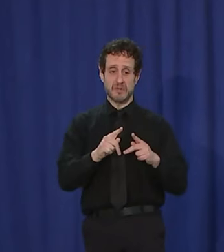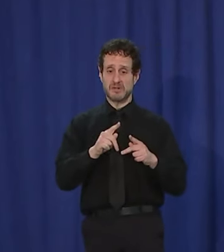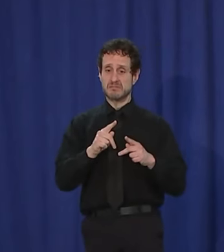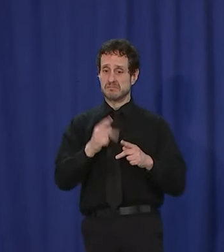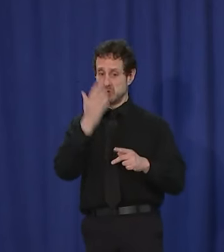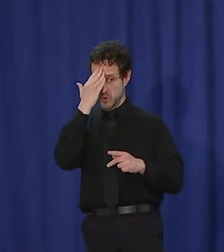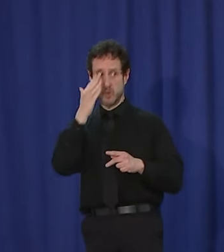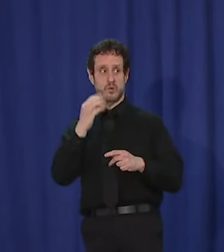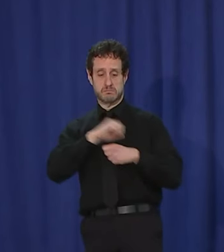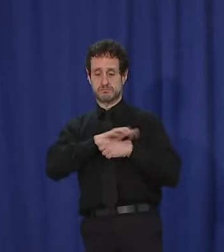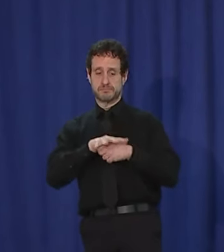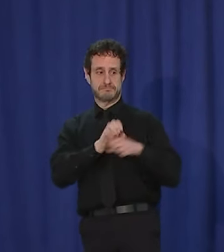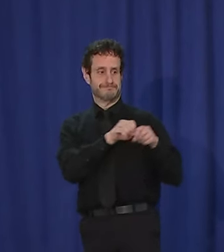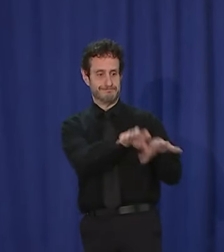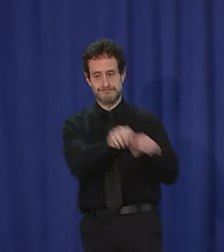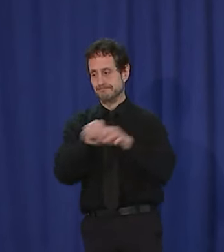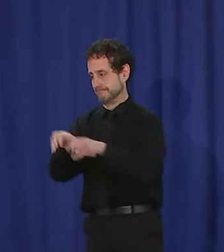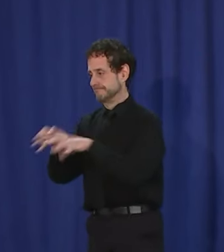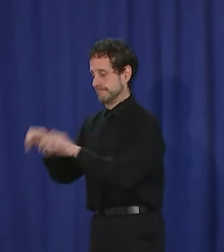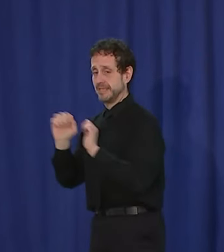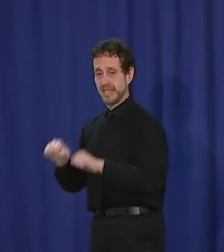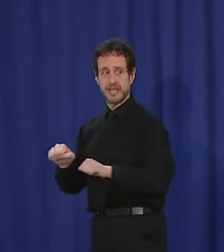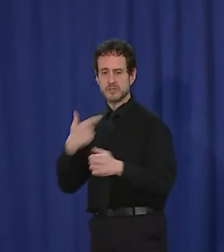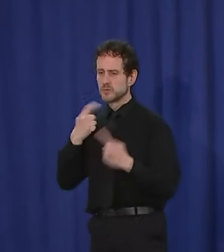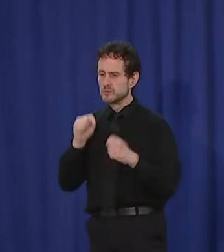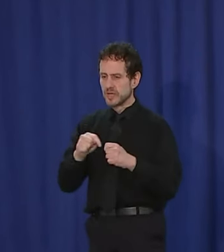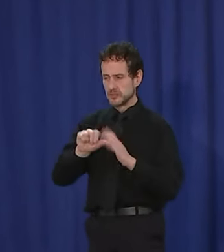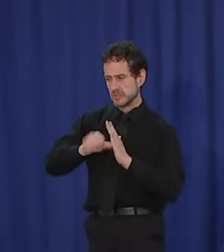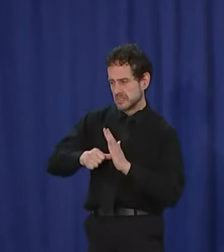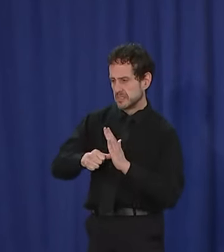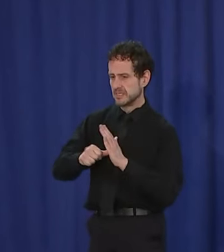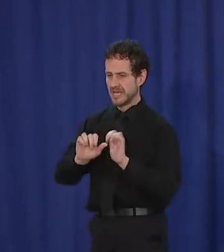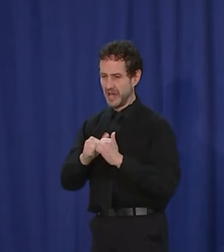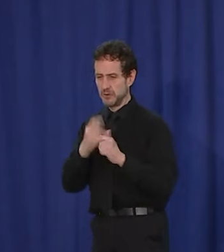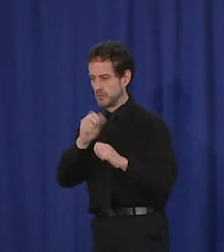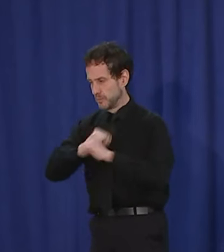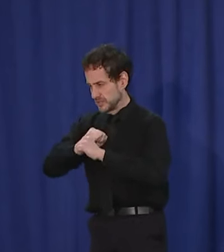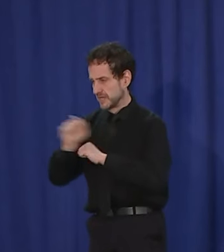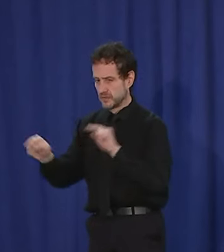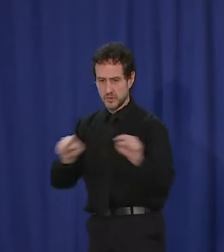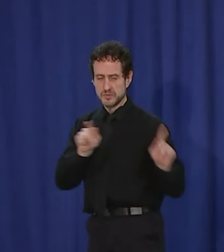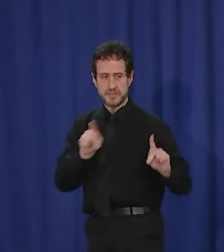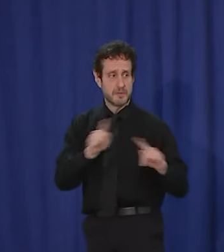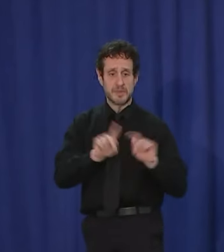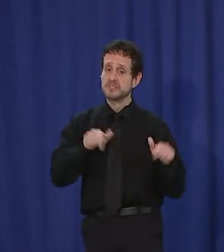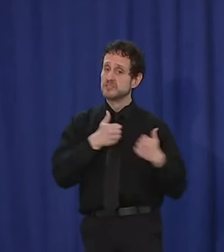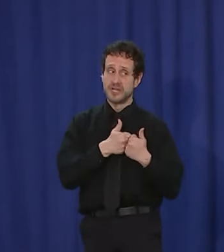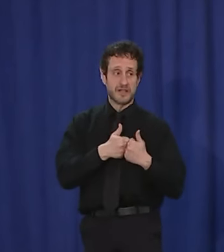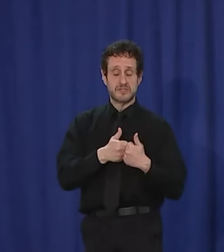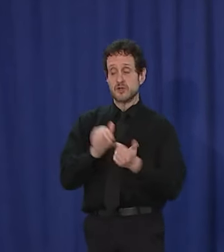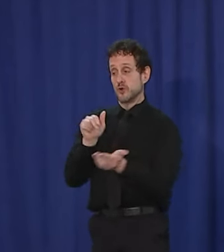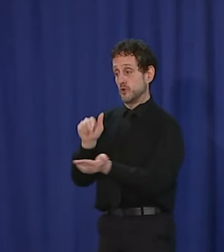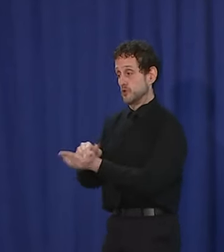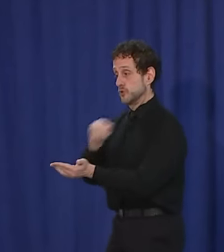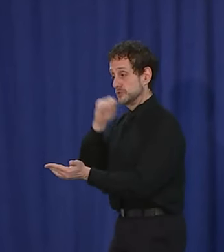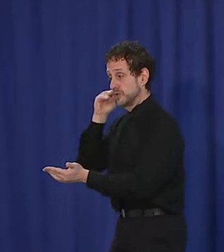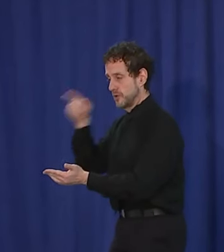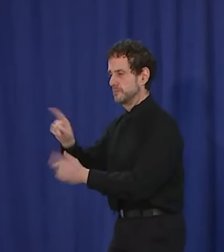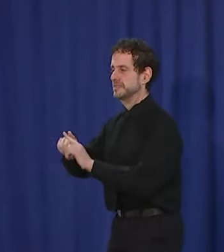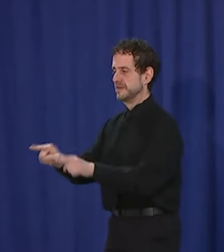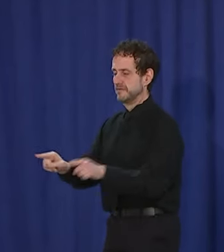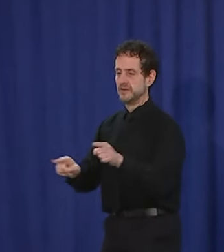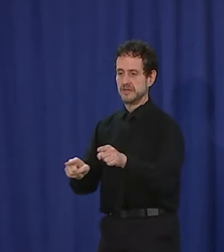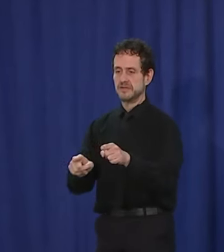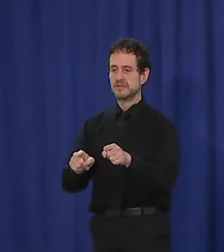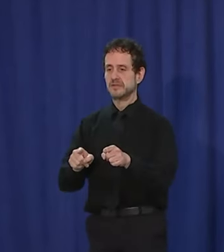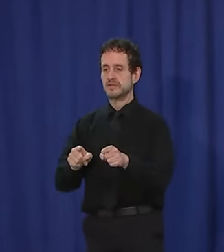a tremendous amount of focus. But it's challenging because, unlike in nursing homes, unlike in